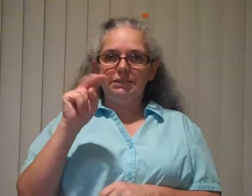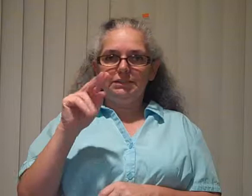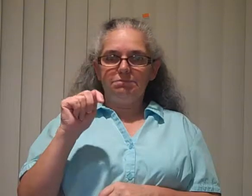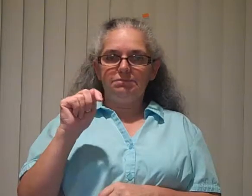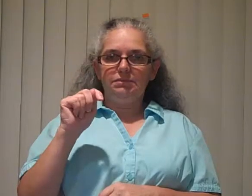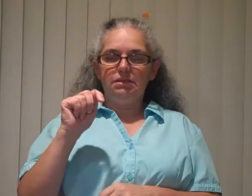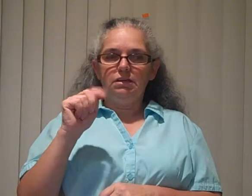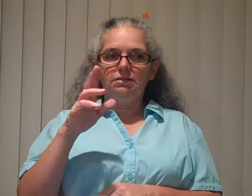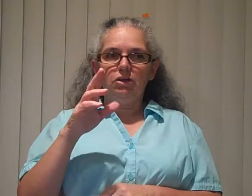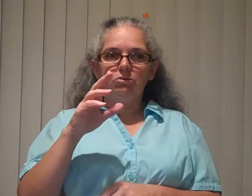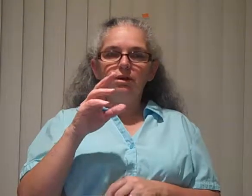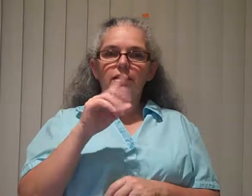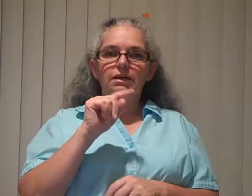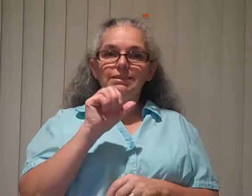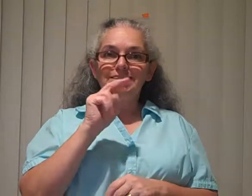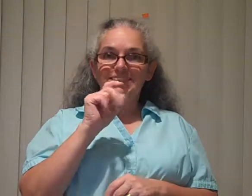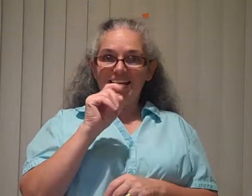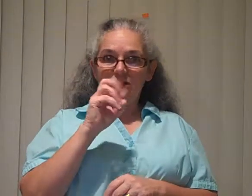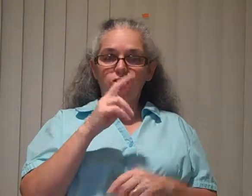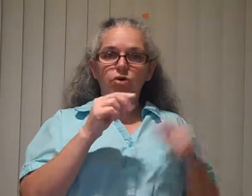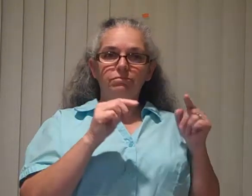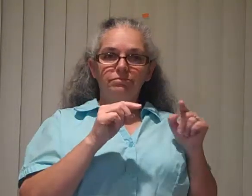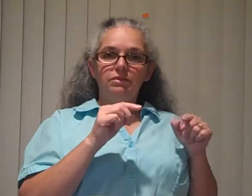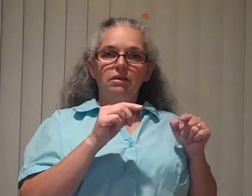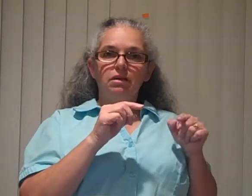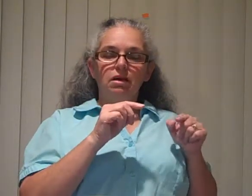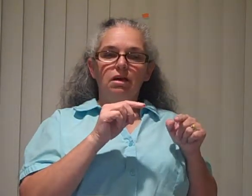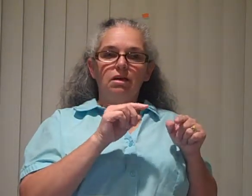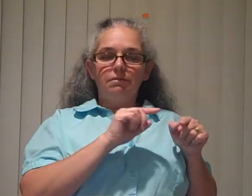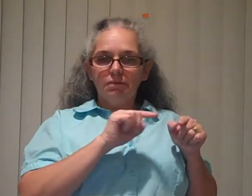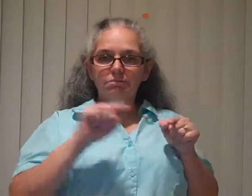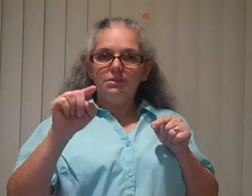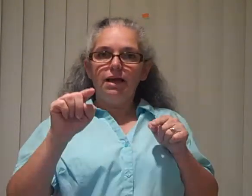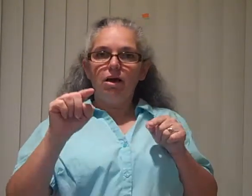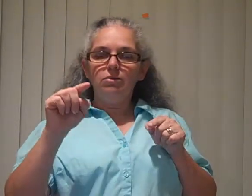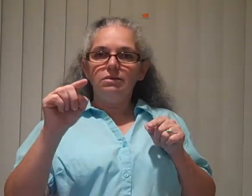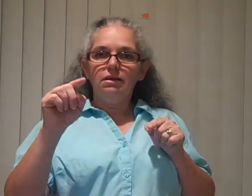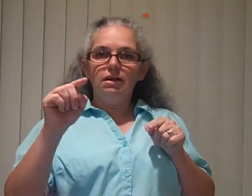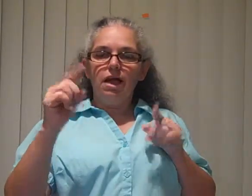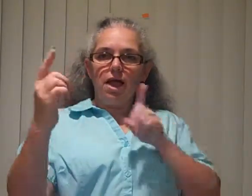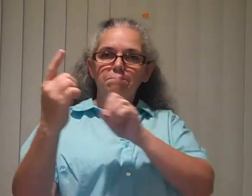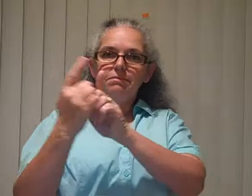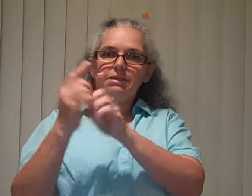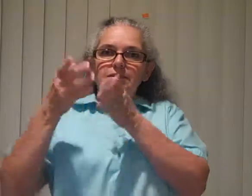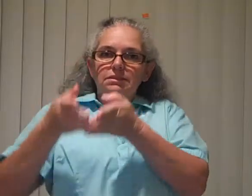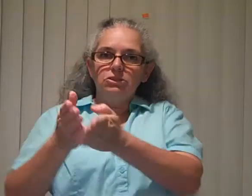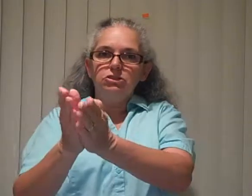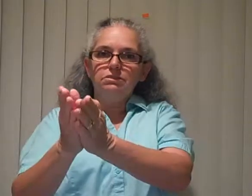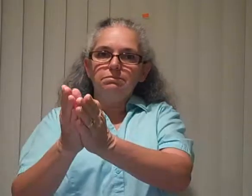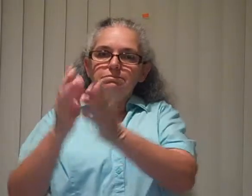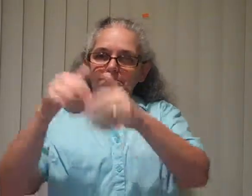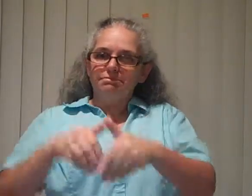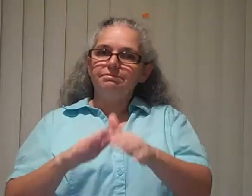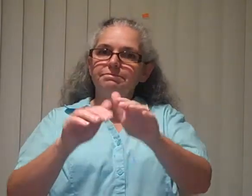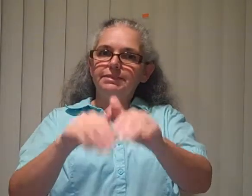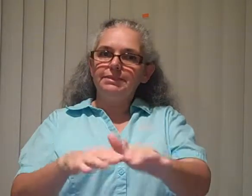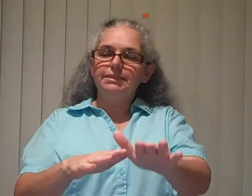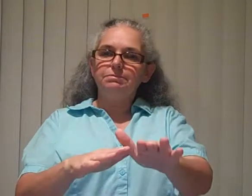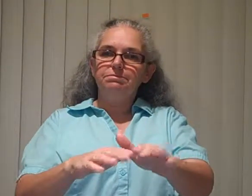And I guess I thought, if ever, that maybe you would just pull up beside a tanker and they would drop a line over and you would